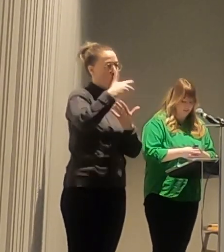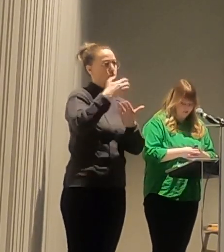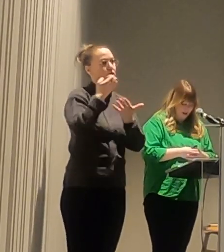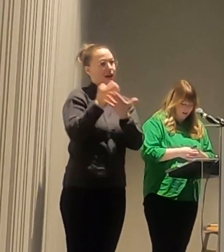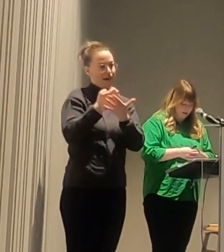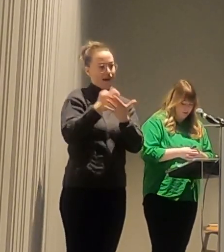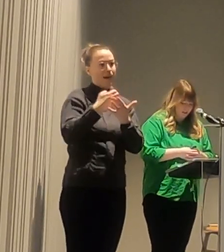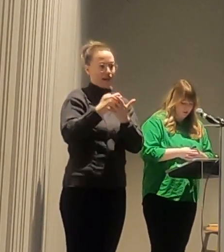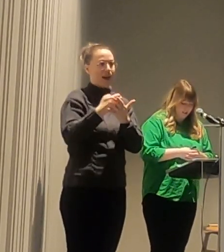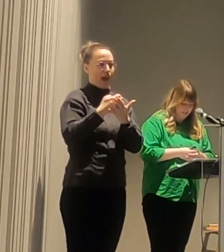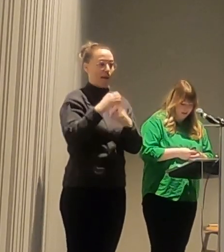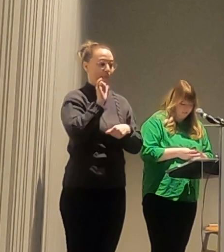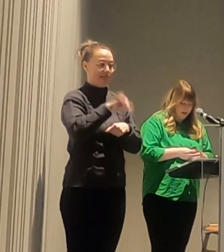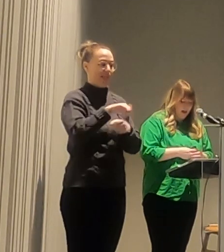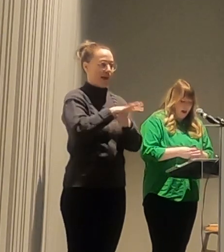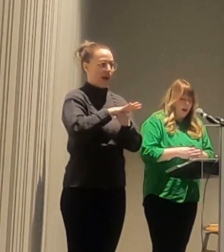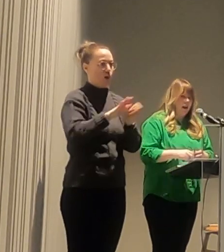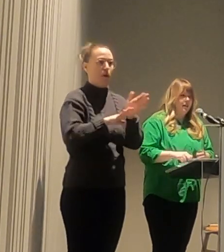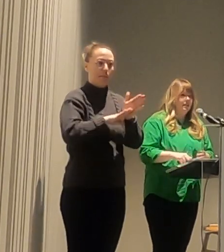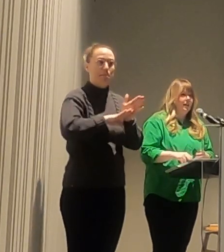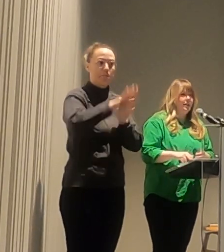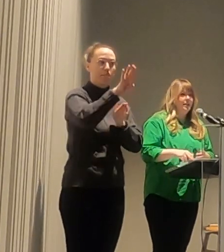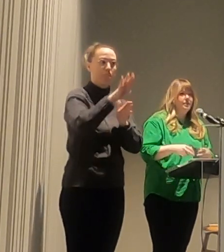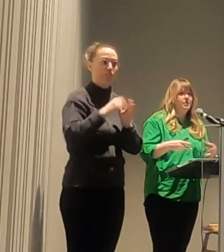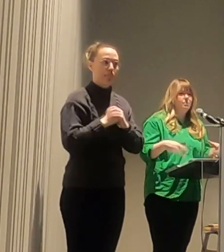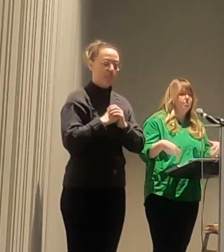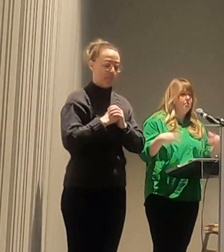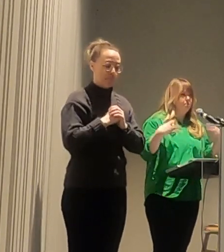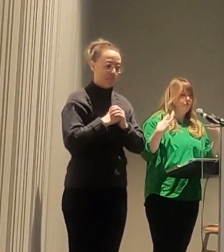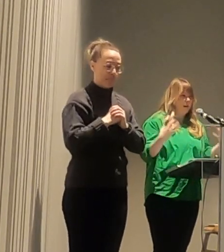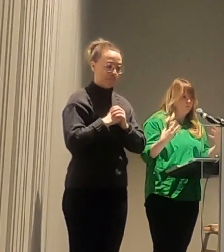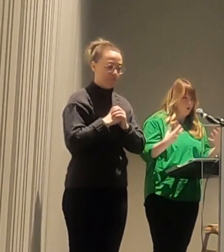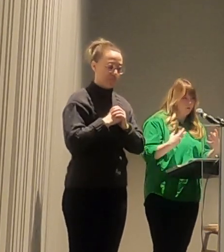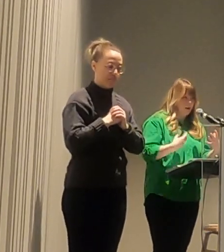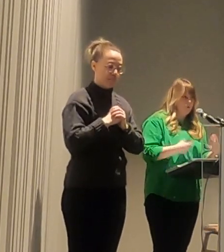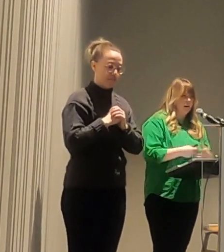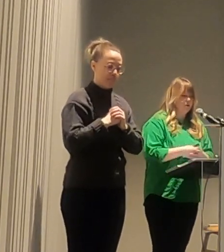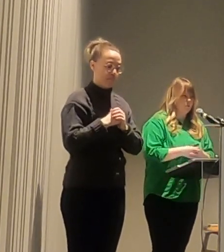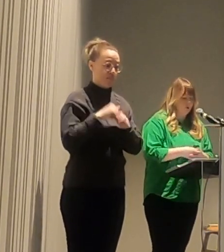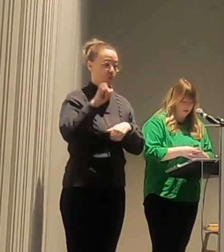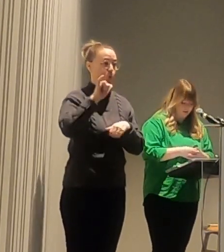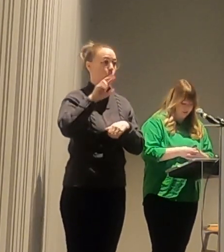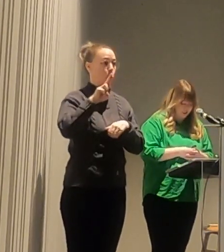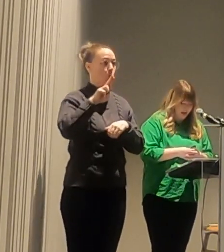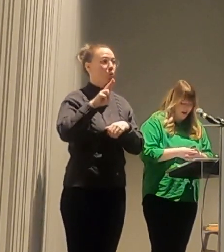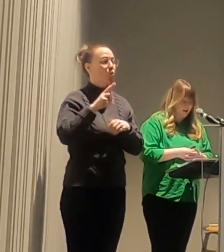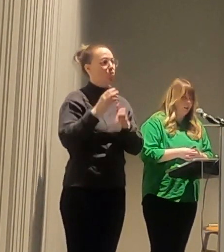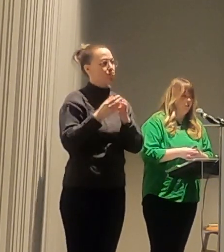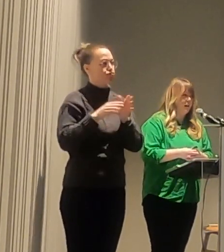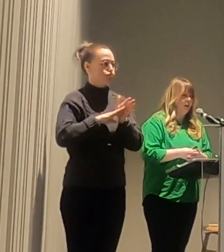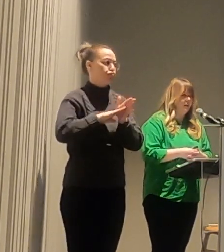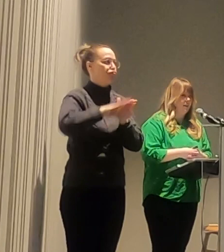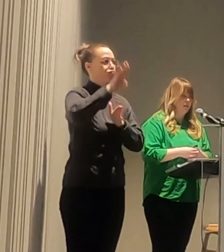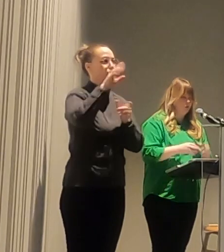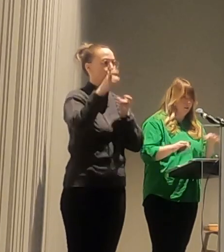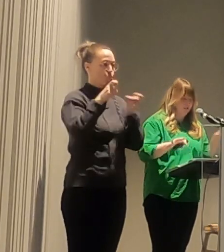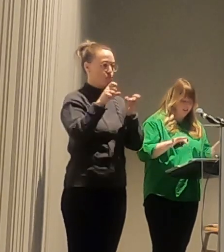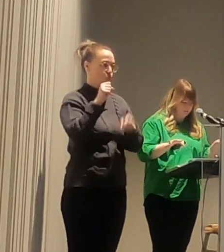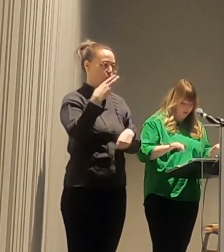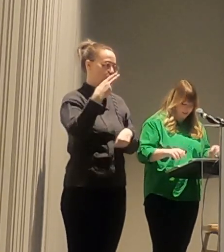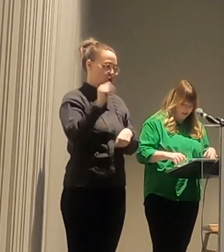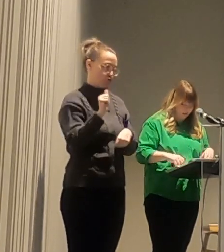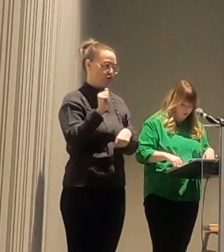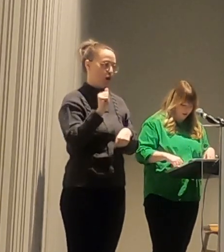economic aspect of the area was increasing. And he rose up as the ruler of the Shah and united these